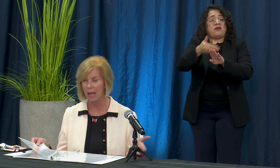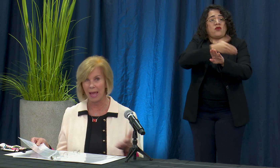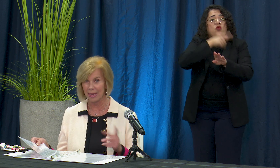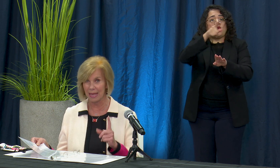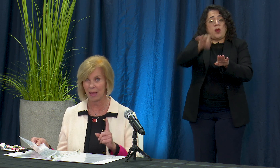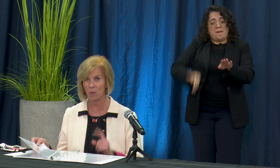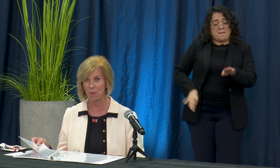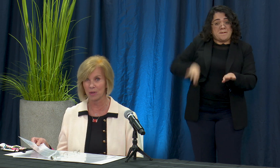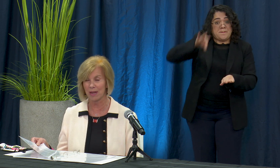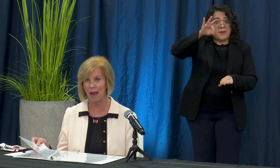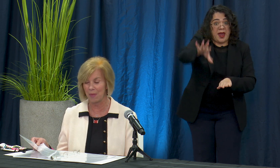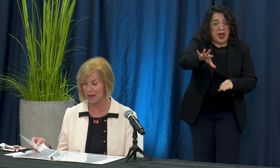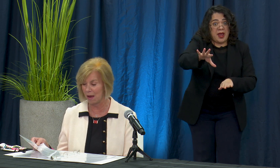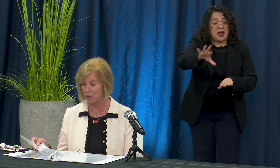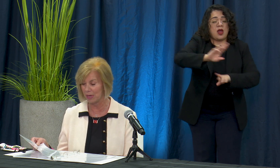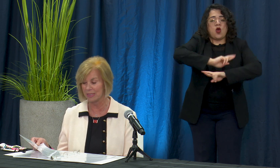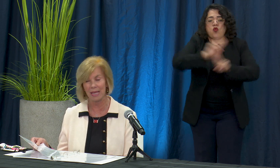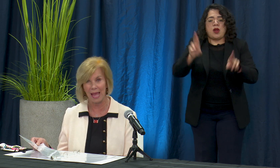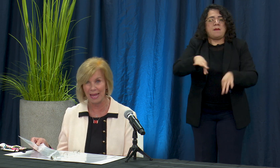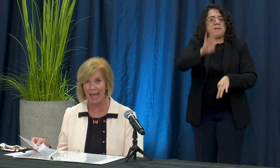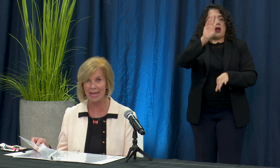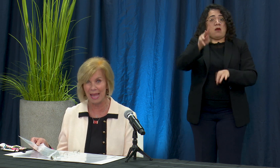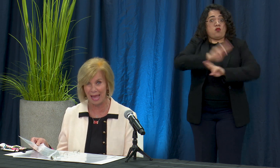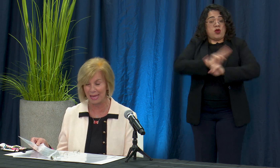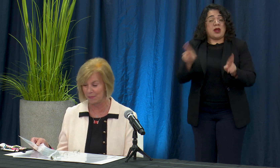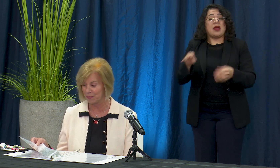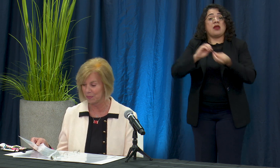pickup. And again, one more time, that number is